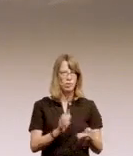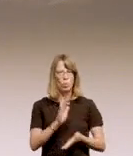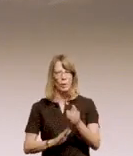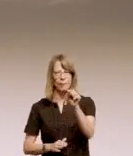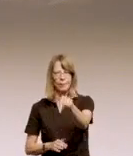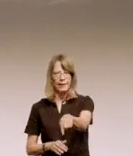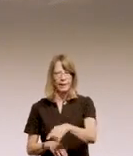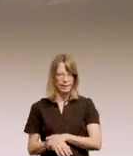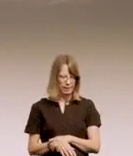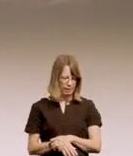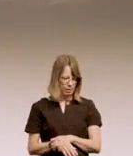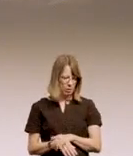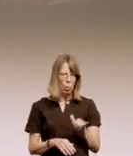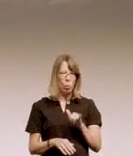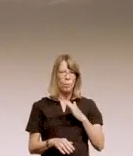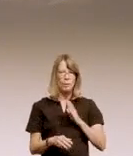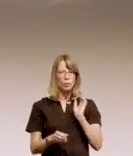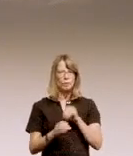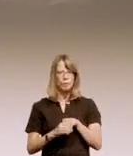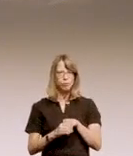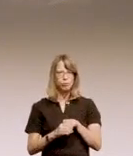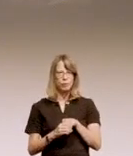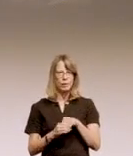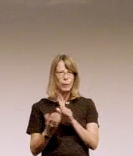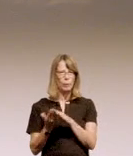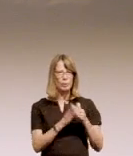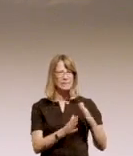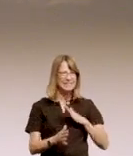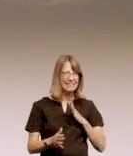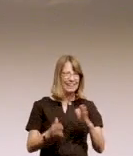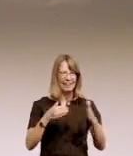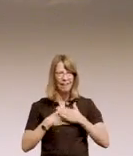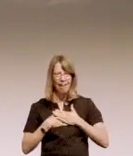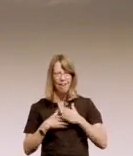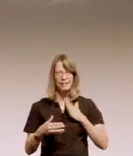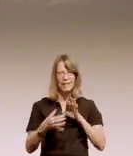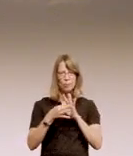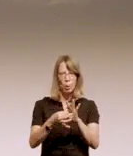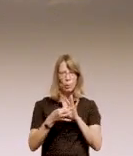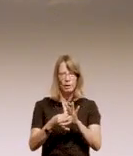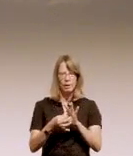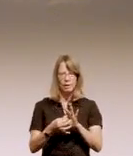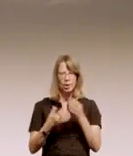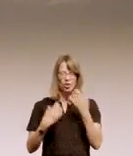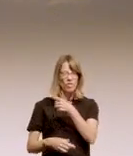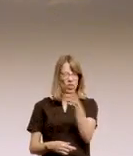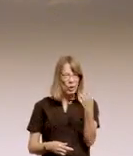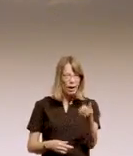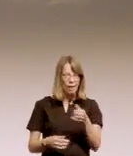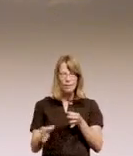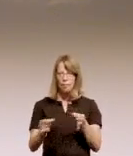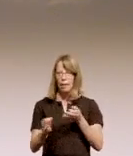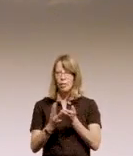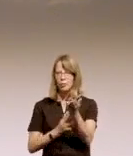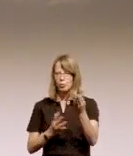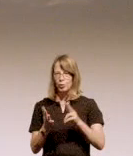love and belonging. I don't know how many people have had a plan put together with the NDIA, but when you do, they ask you, what are